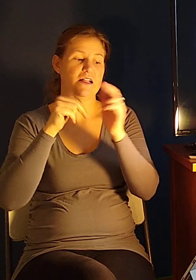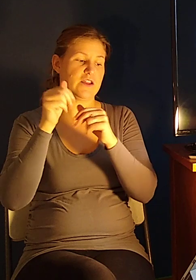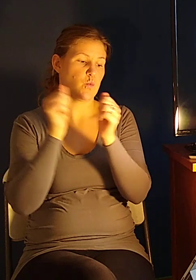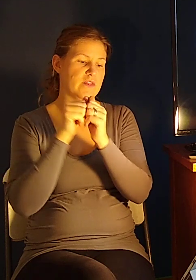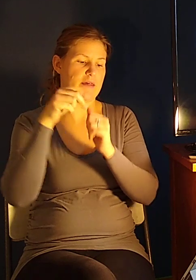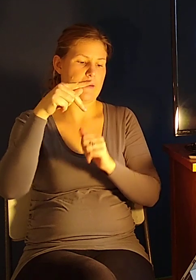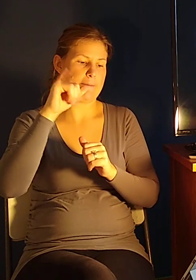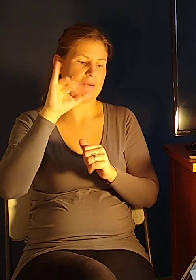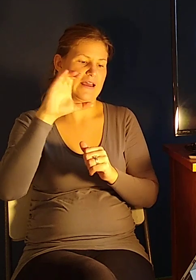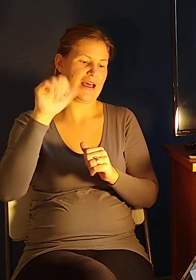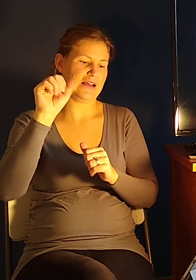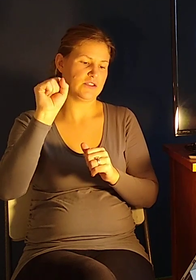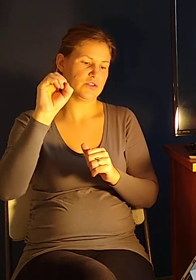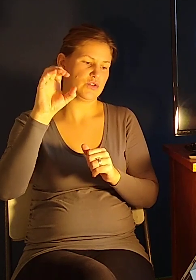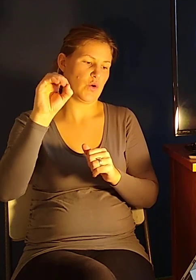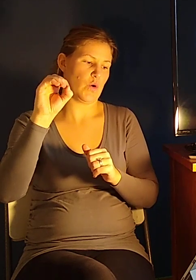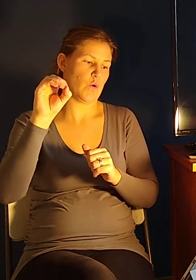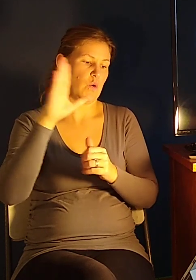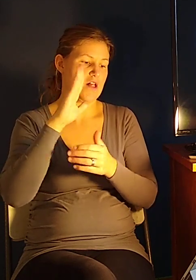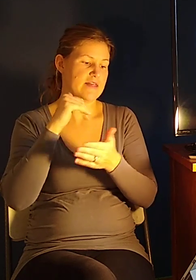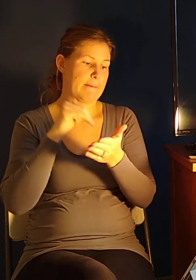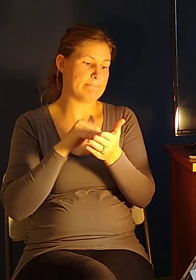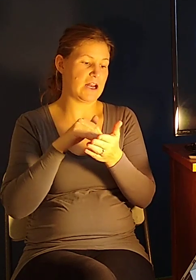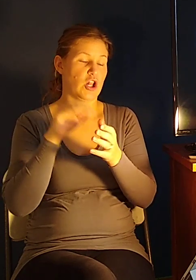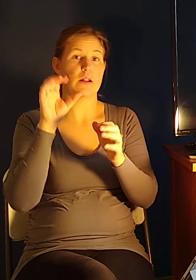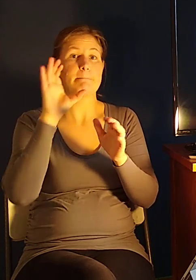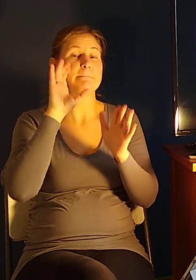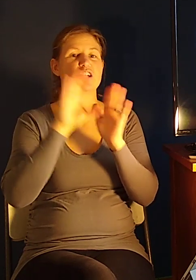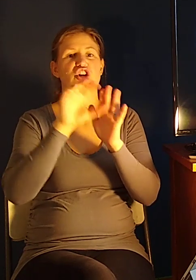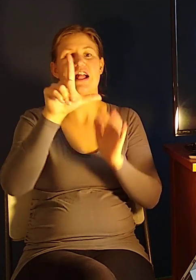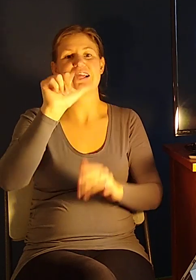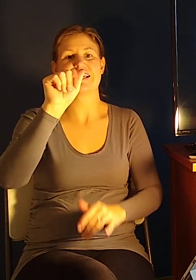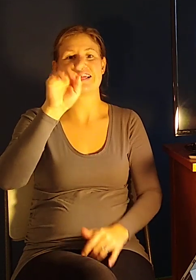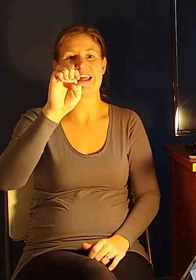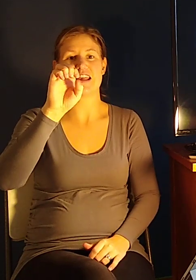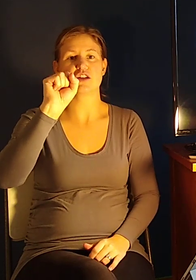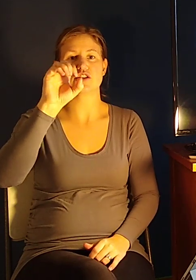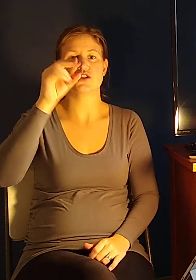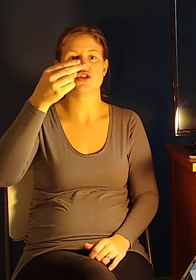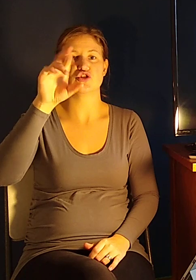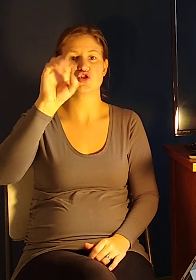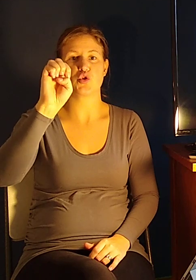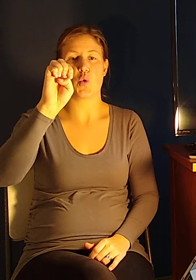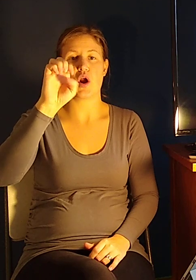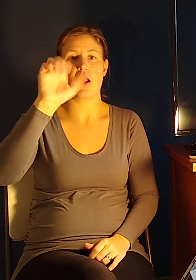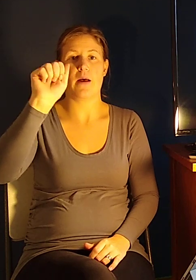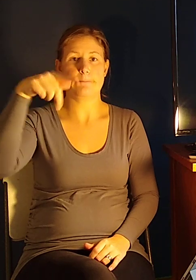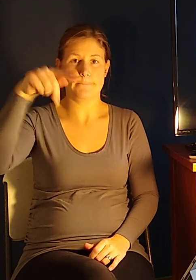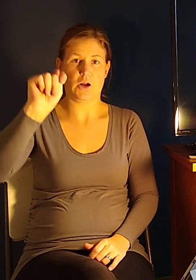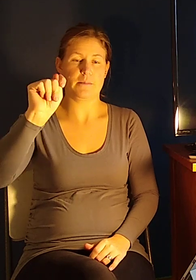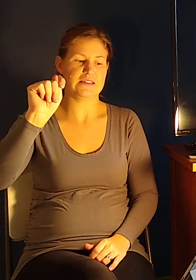The middle work is the Lakeshore Apartments, which are twin